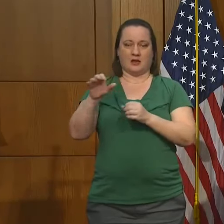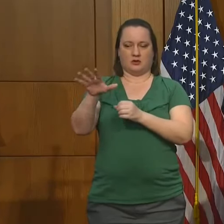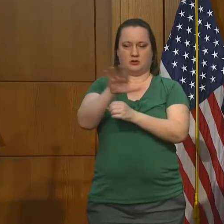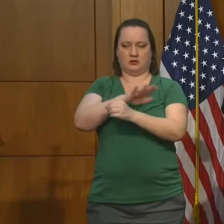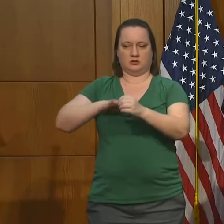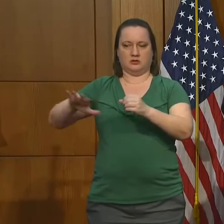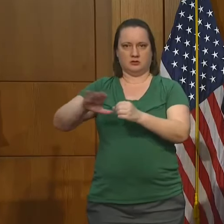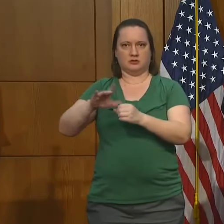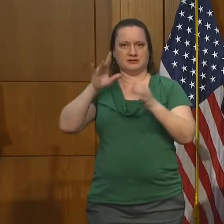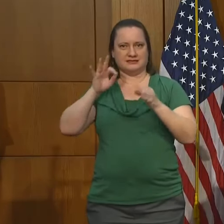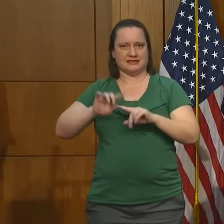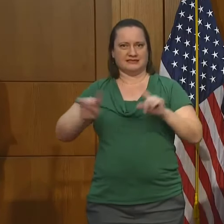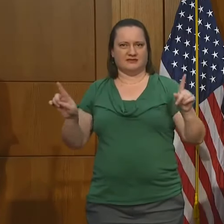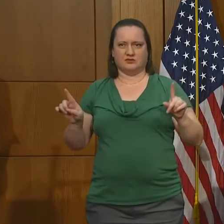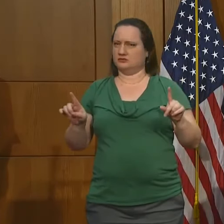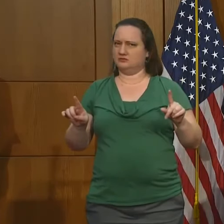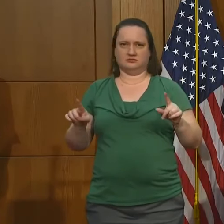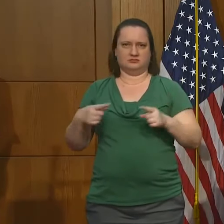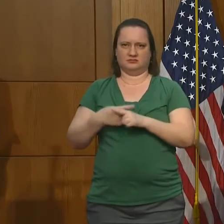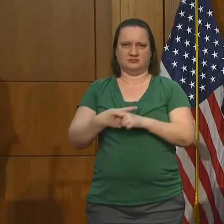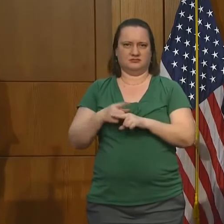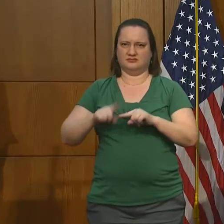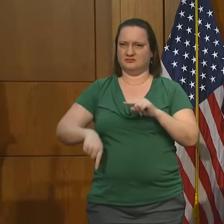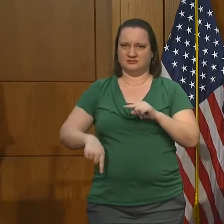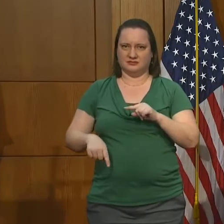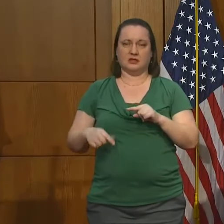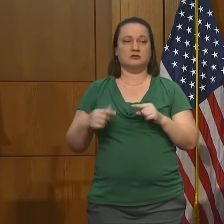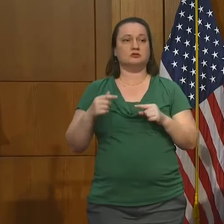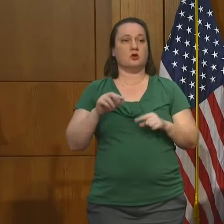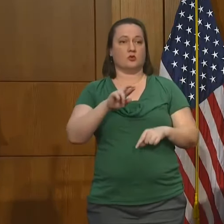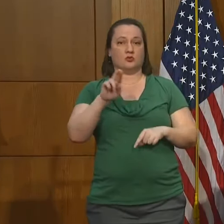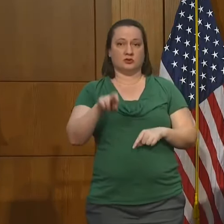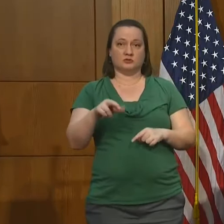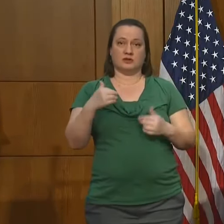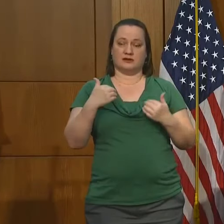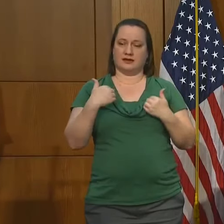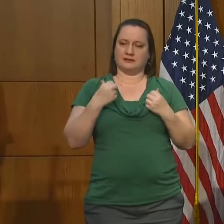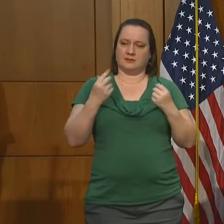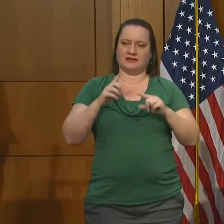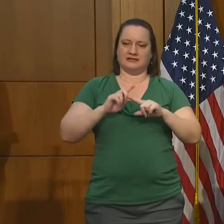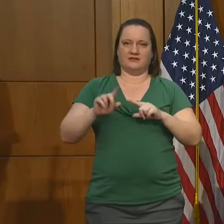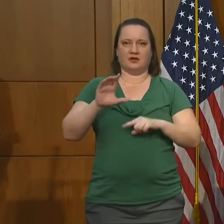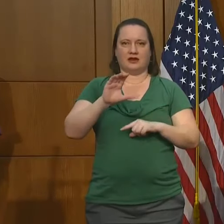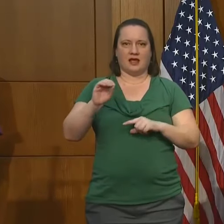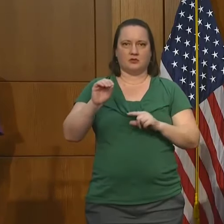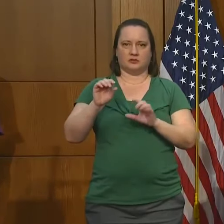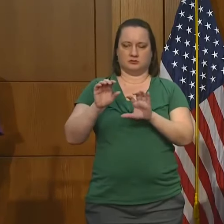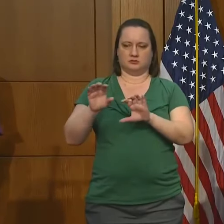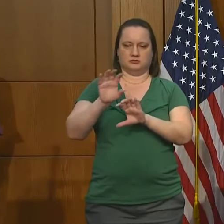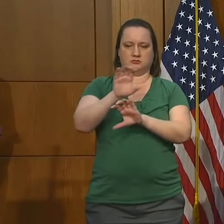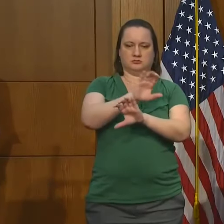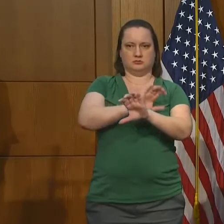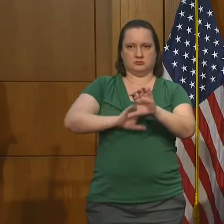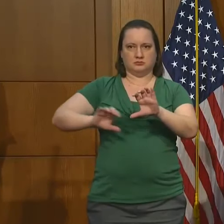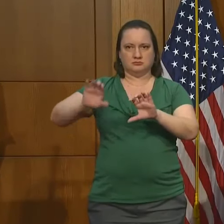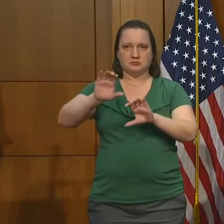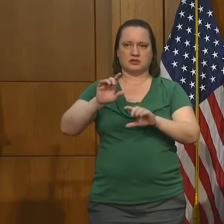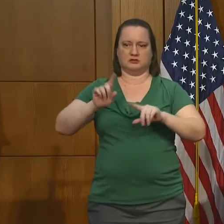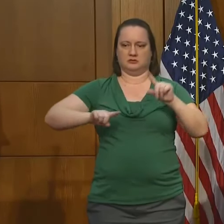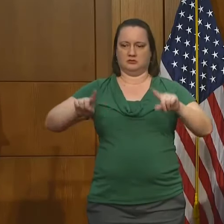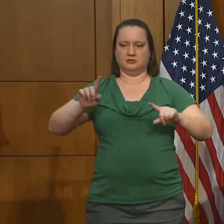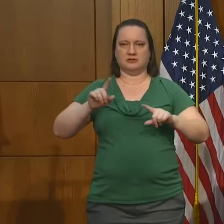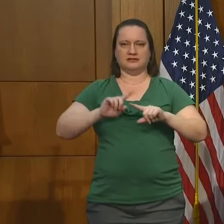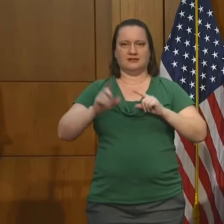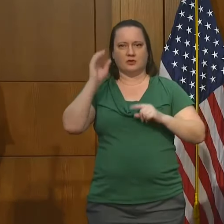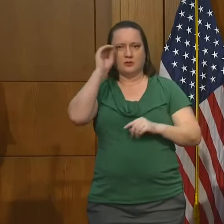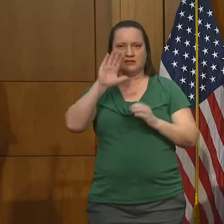as a region. Richmond has a number of diverse counties surrounding it, and usually they have a number of diverse opinions about